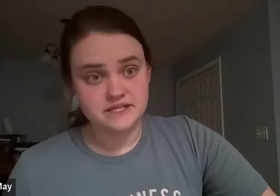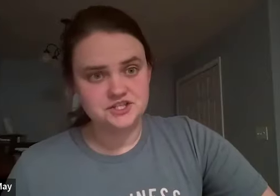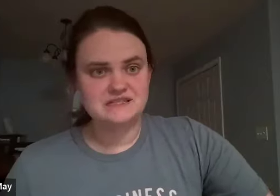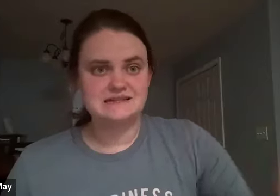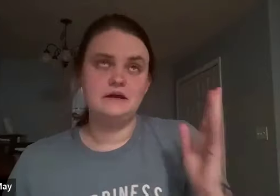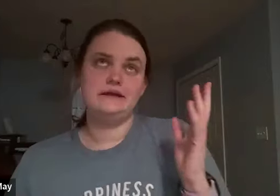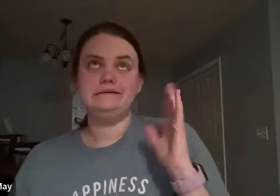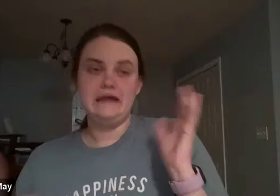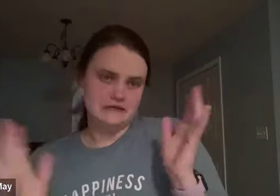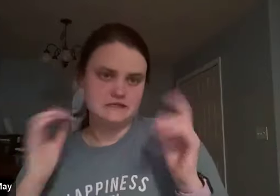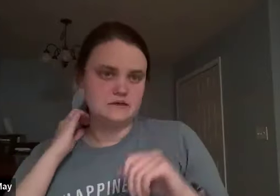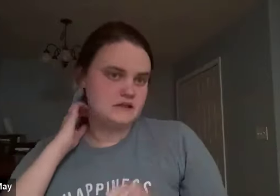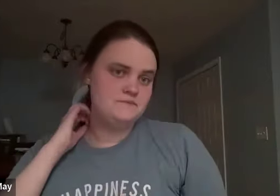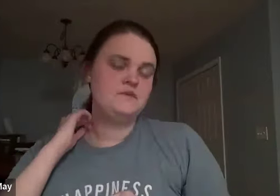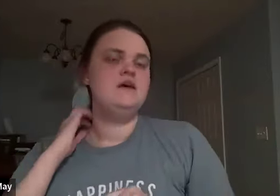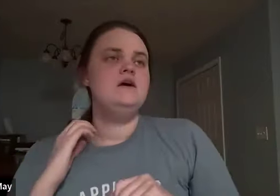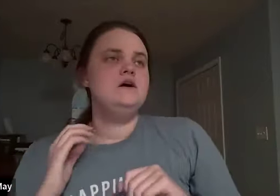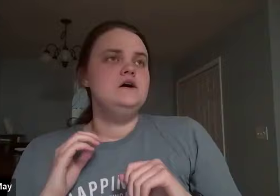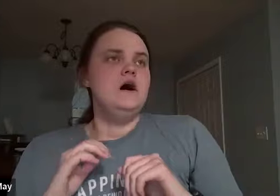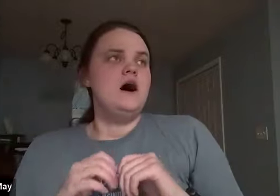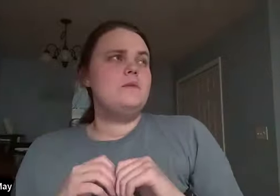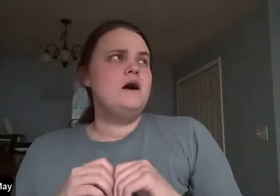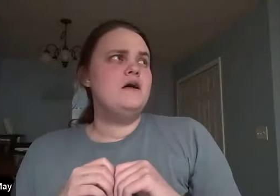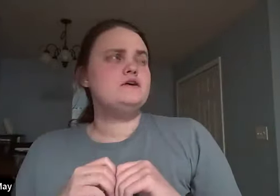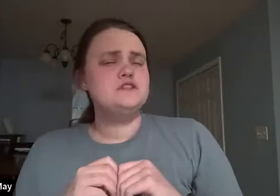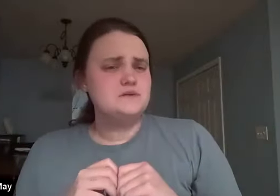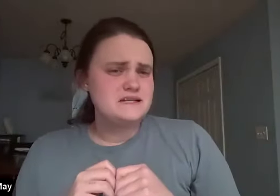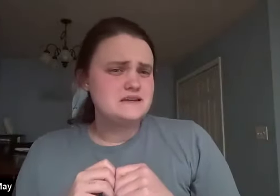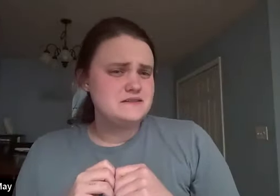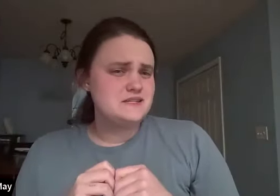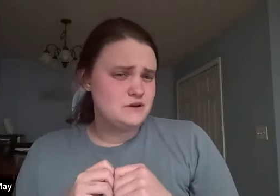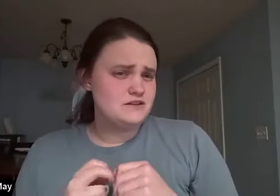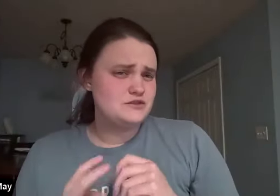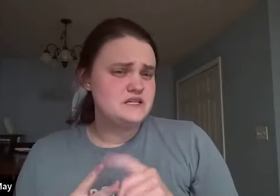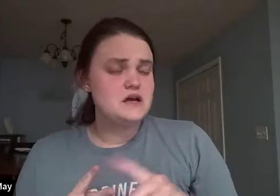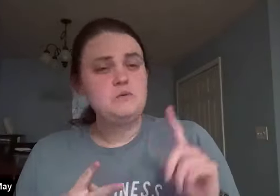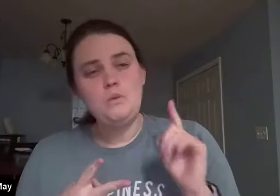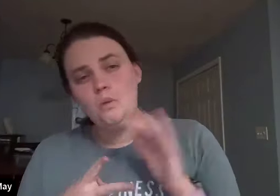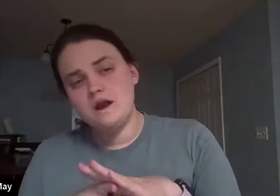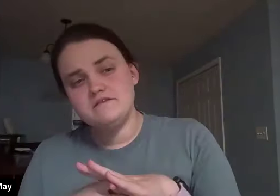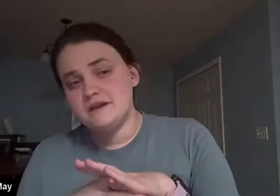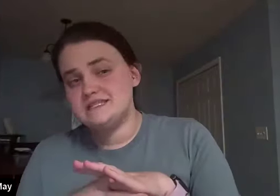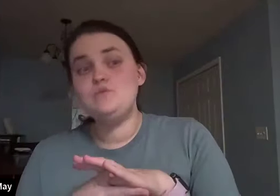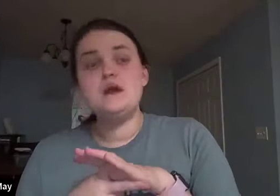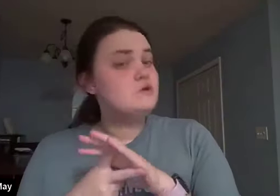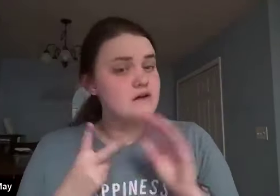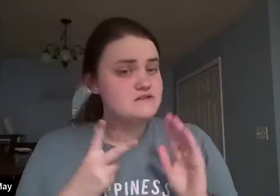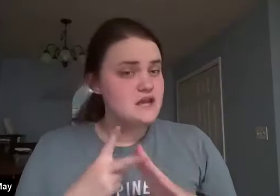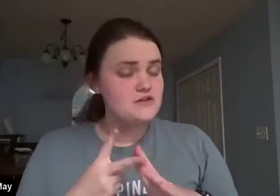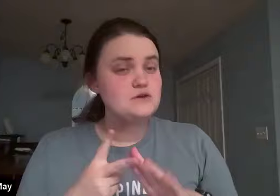cabbage and lettuce, really. There are two ways I've seen this one also be done. One of them I see way more often than the other, but